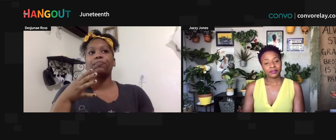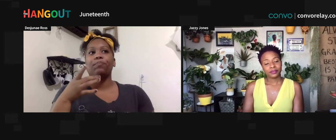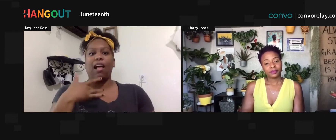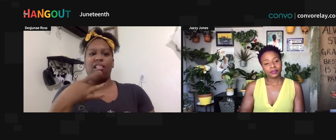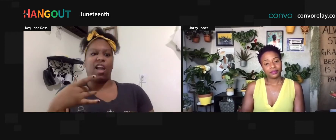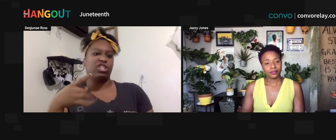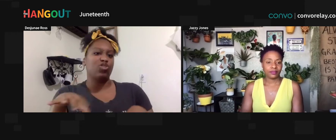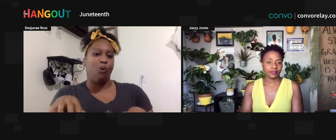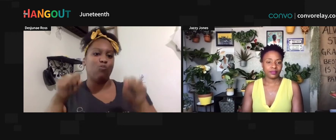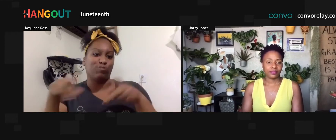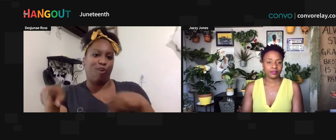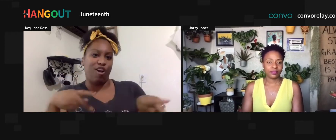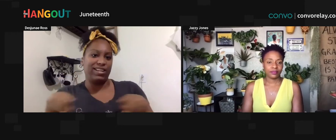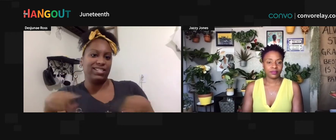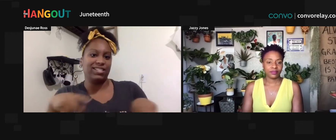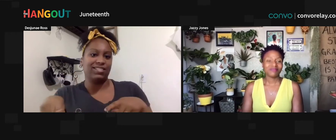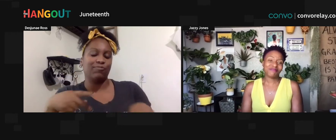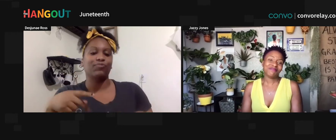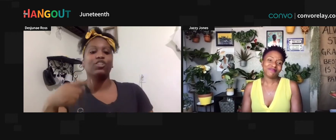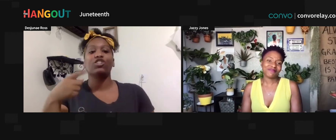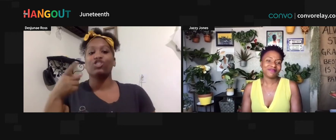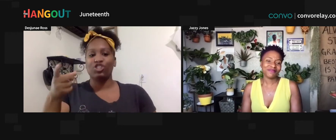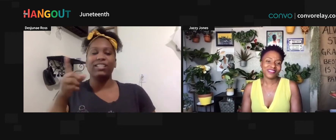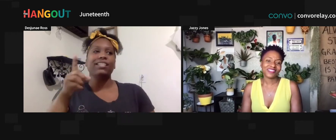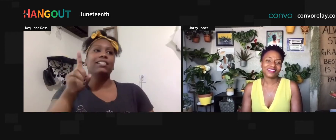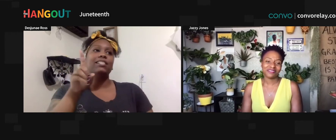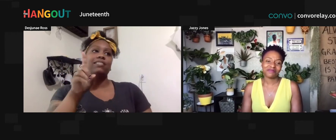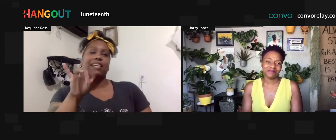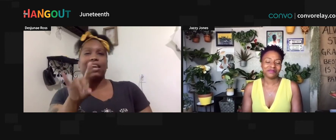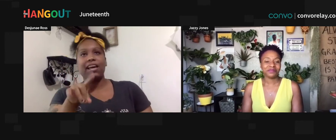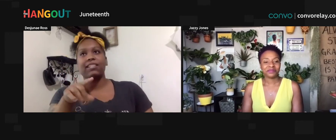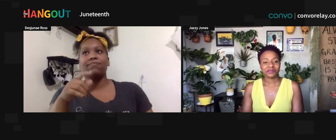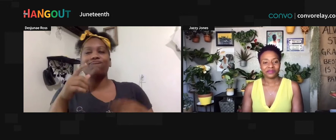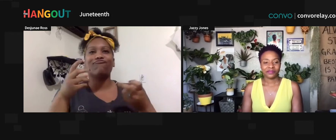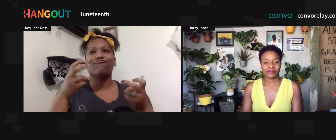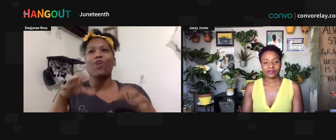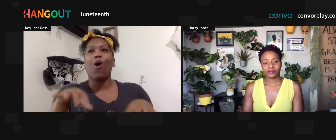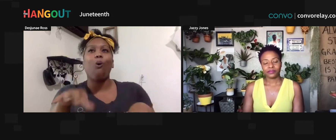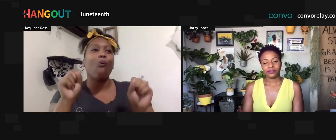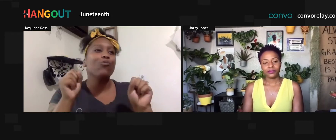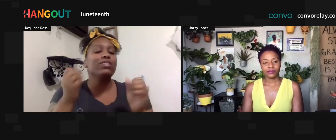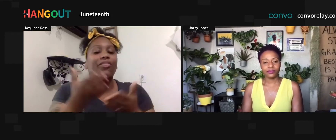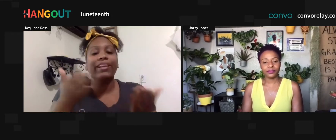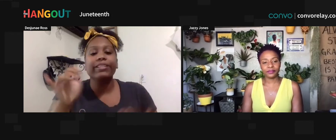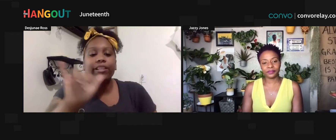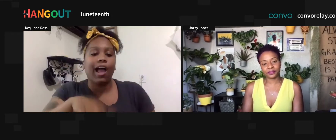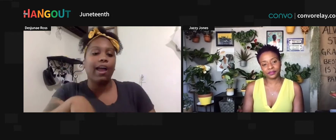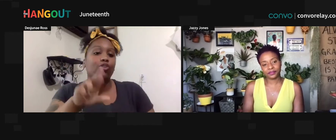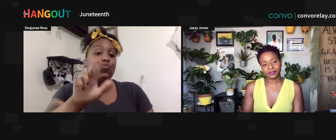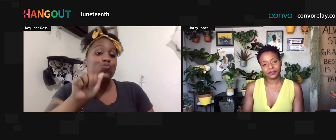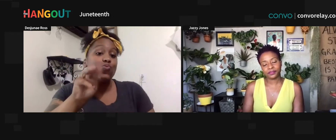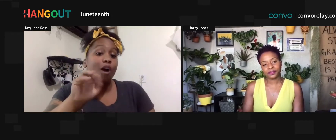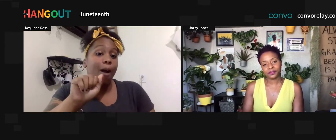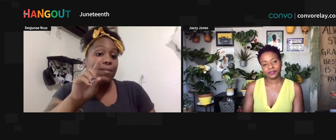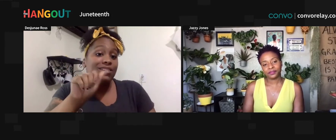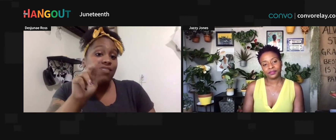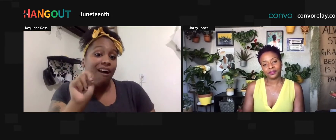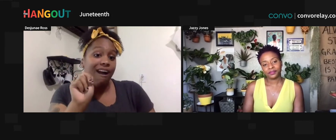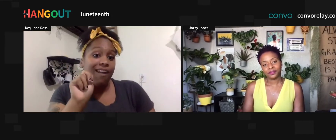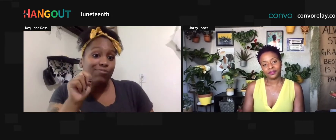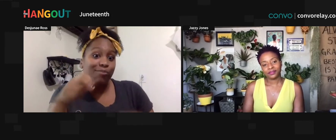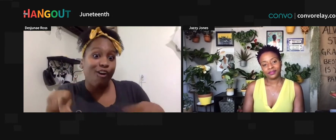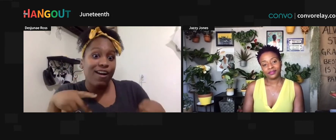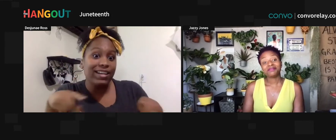like for you? Well, I'd have to say my mom. She would always host a gathering. And we did host things like,